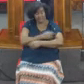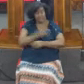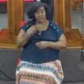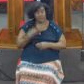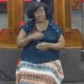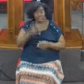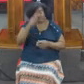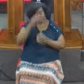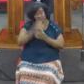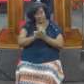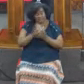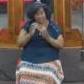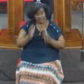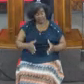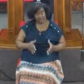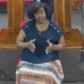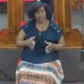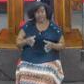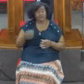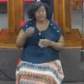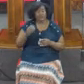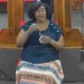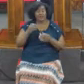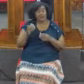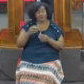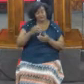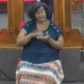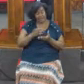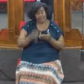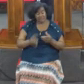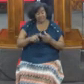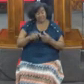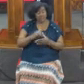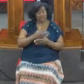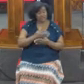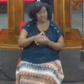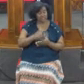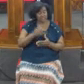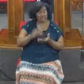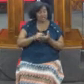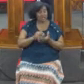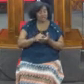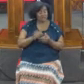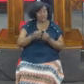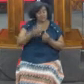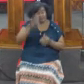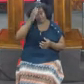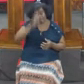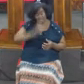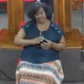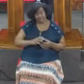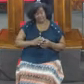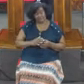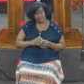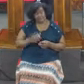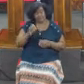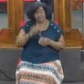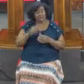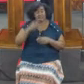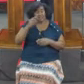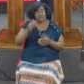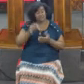believers, yes, we as believers have failed to share the gospel with mankind, to spread